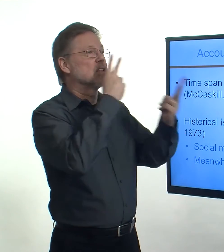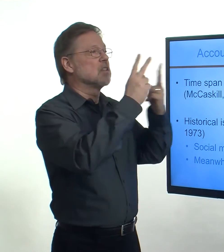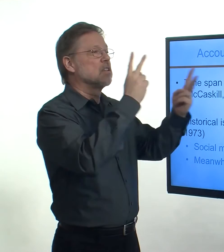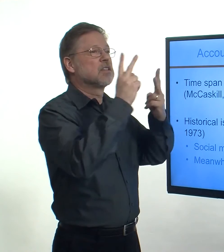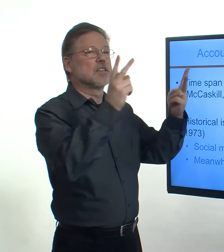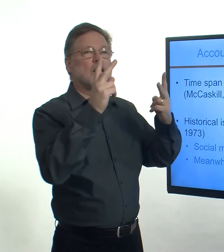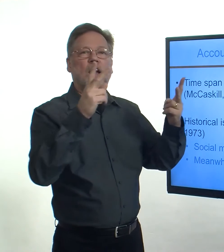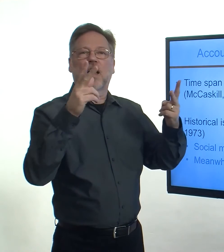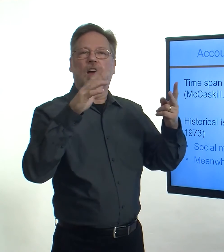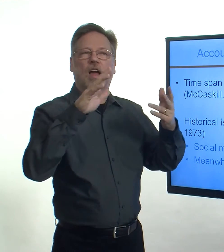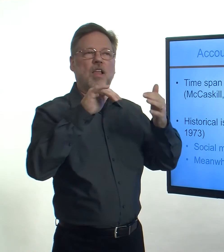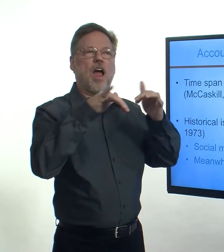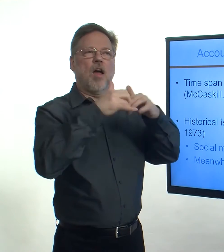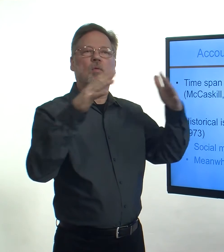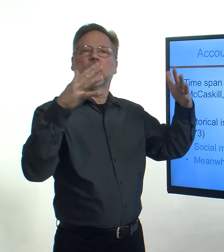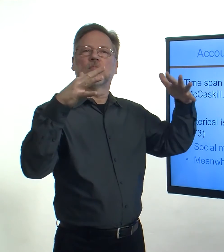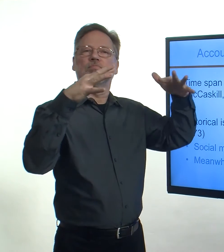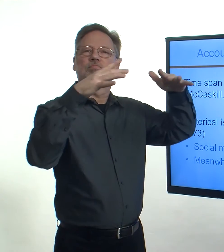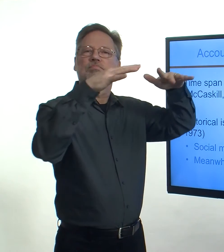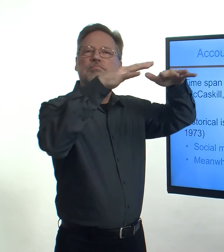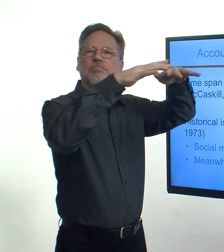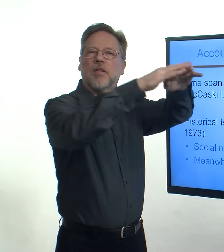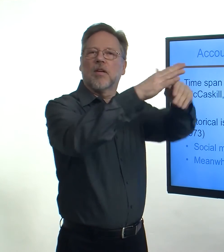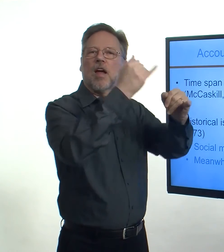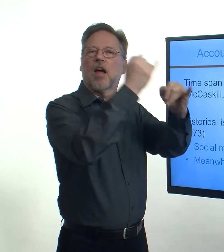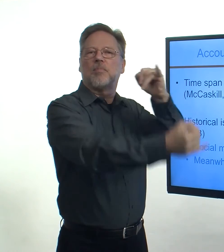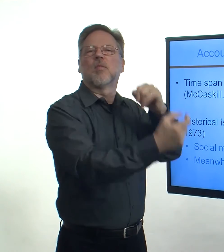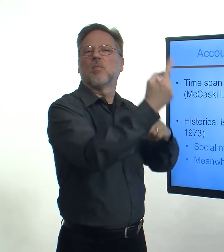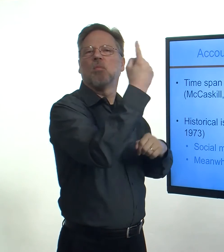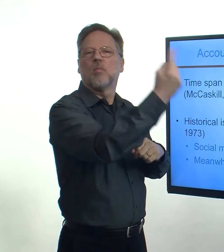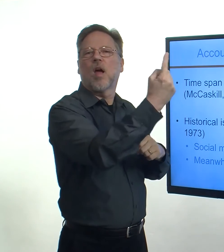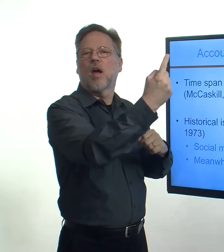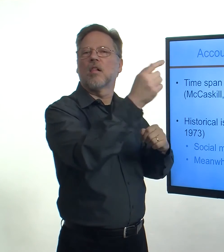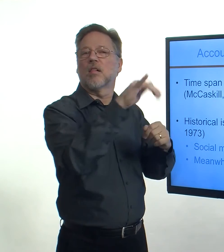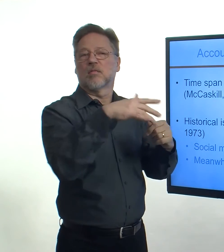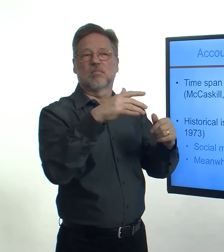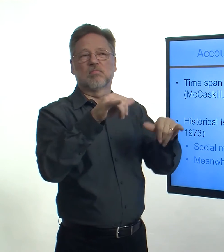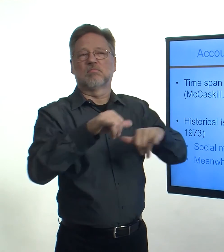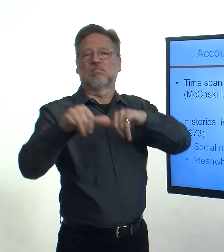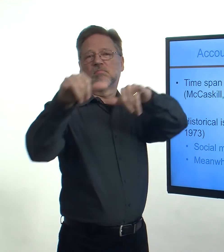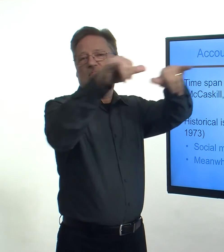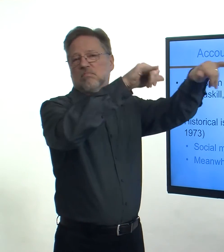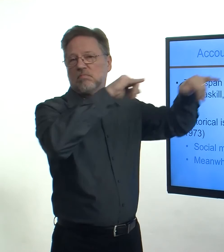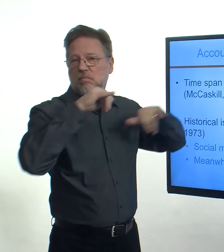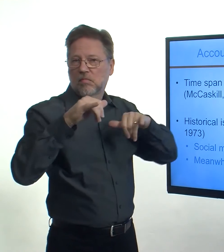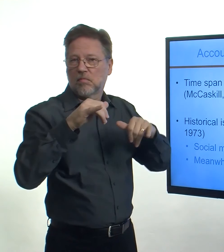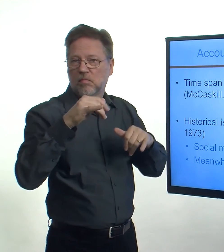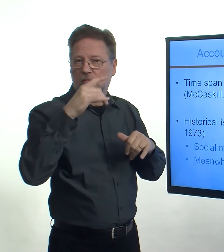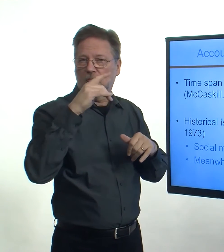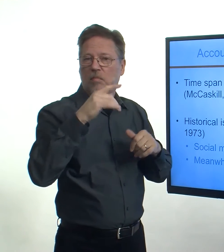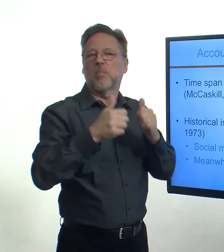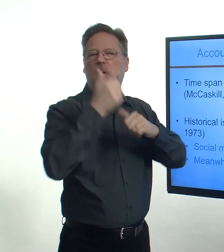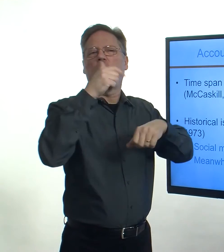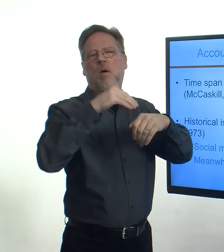The more mobile people are, the more forms they see, leading toward convergence on one standard dialect,